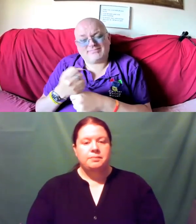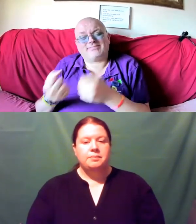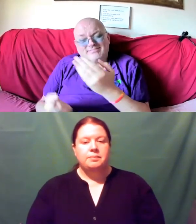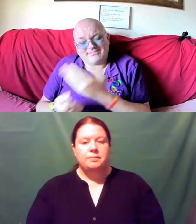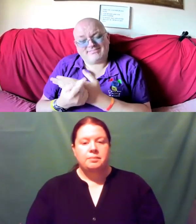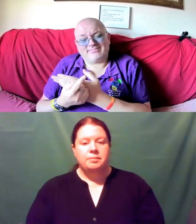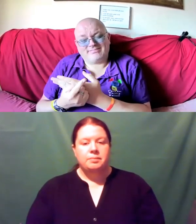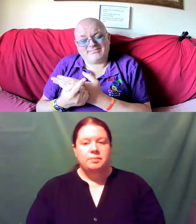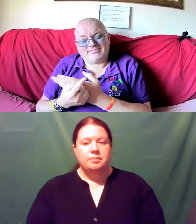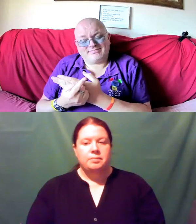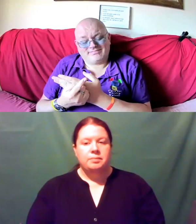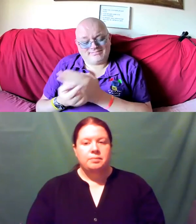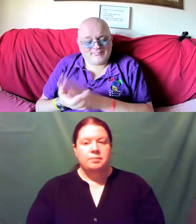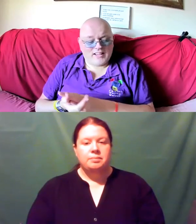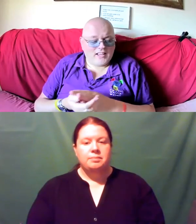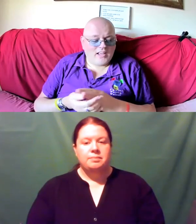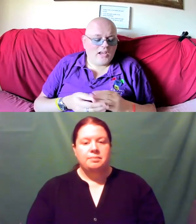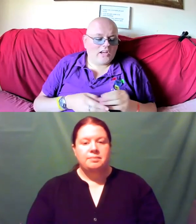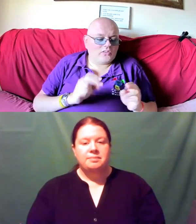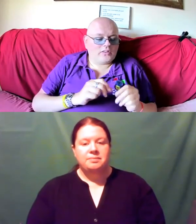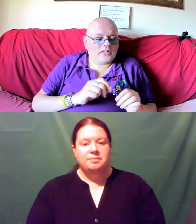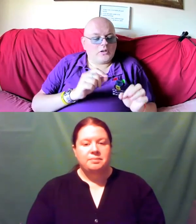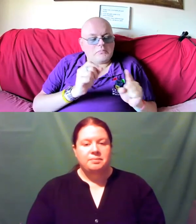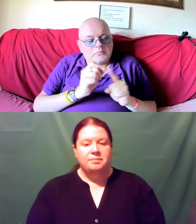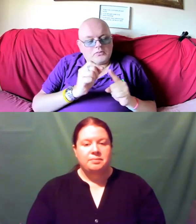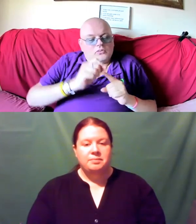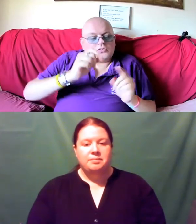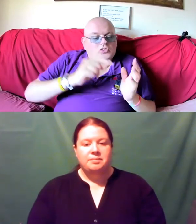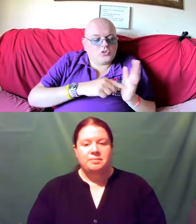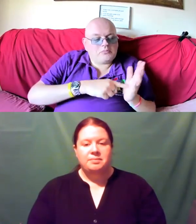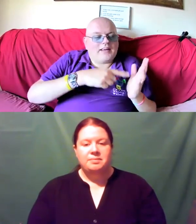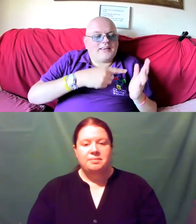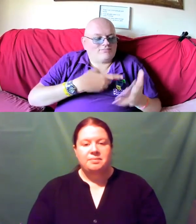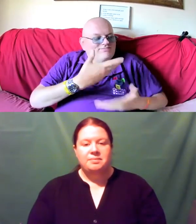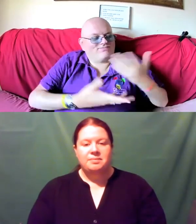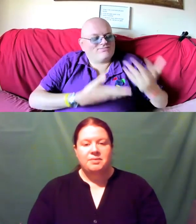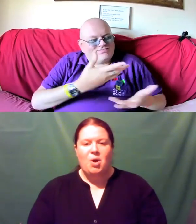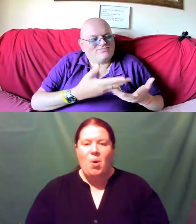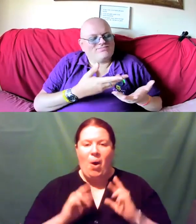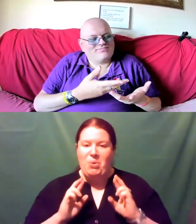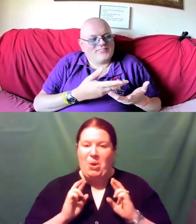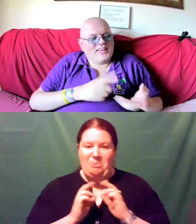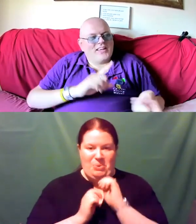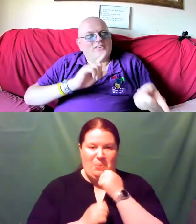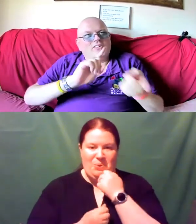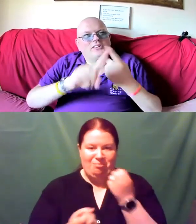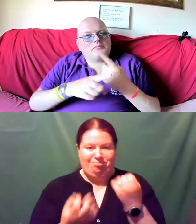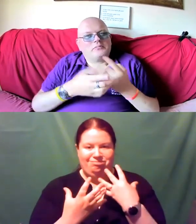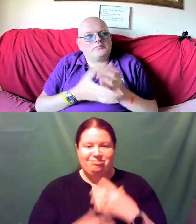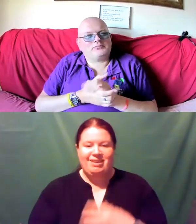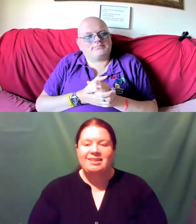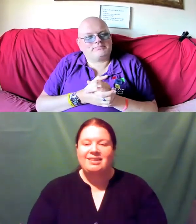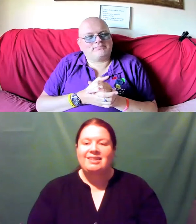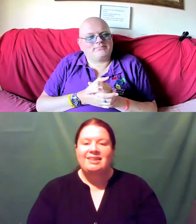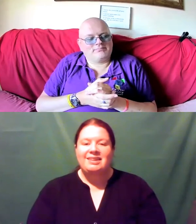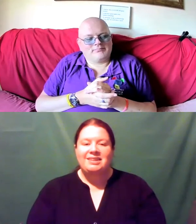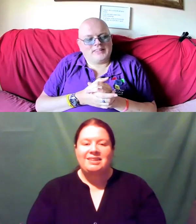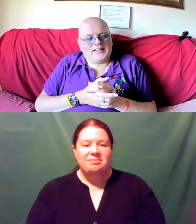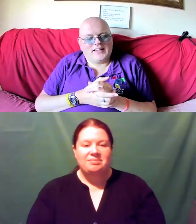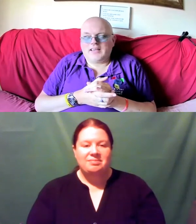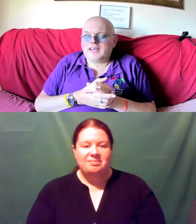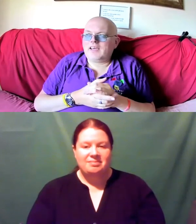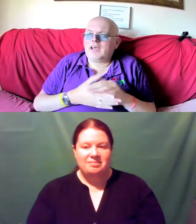I'm gonna quote Padraig O'Toole because it's one of my favorite lines, you know, in response as well. I was hoping you would. In response to that, the same question, Padraig O'Toole said,